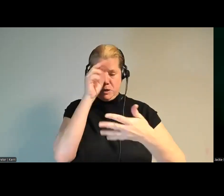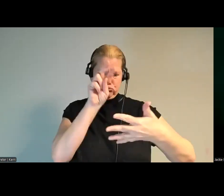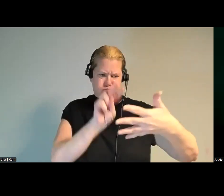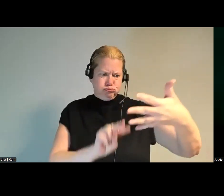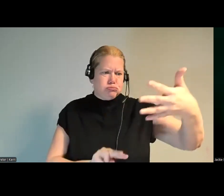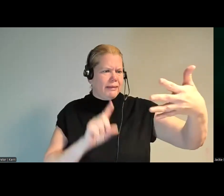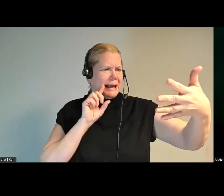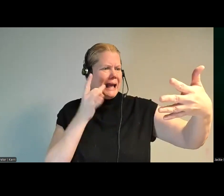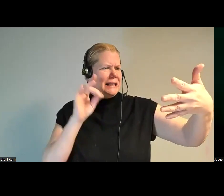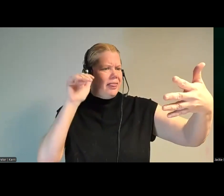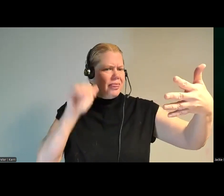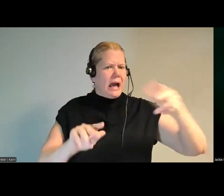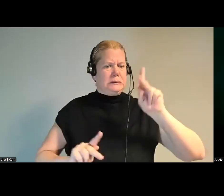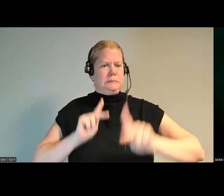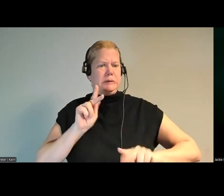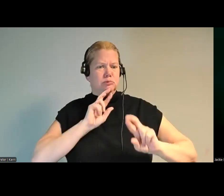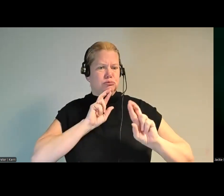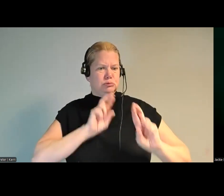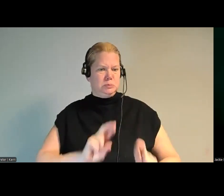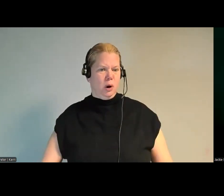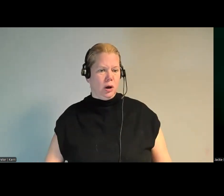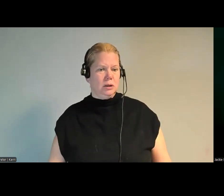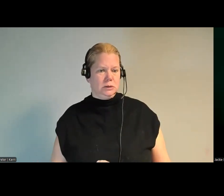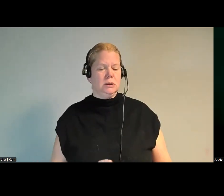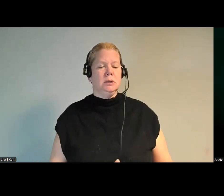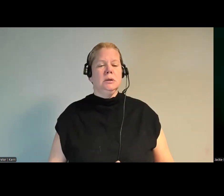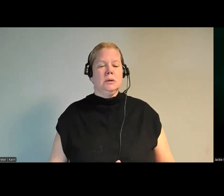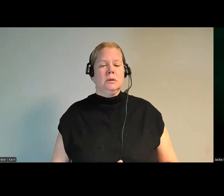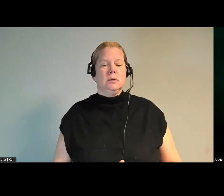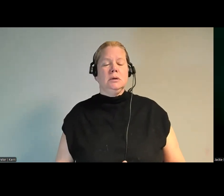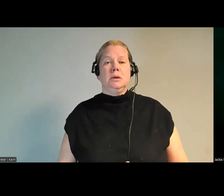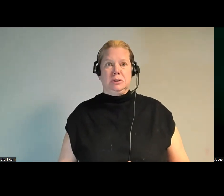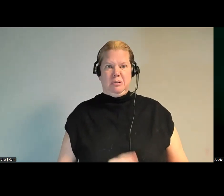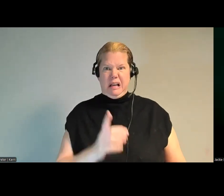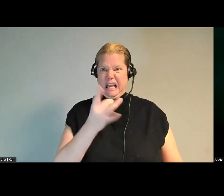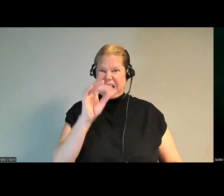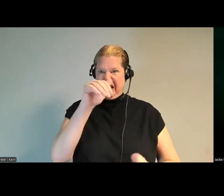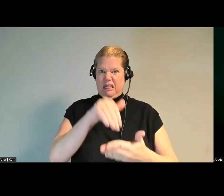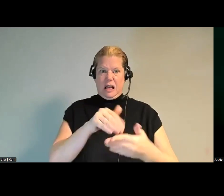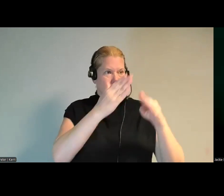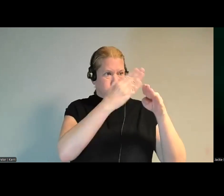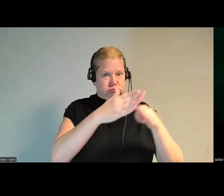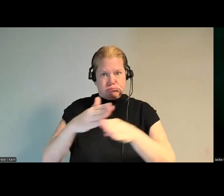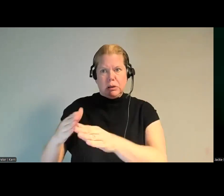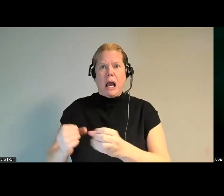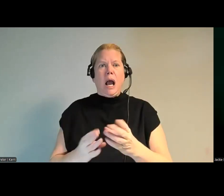like 18,000 respondents to the survey. We wanted to break that down. How many of those